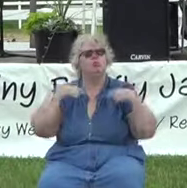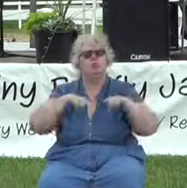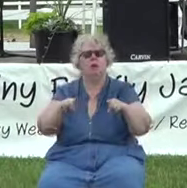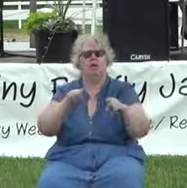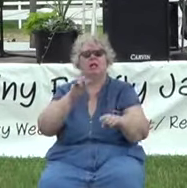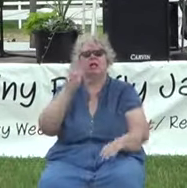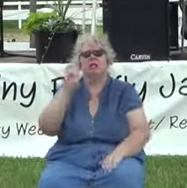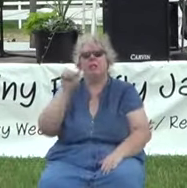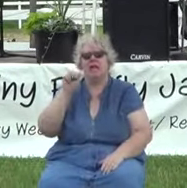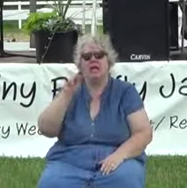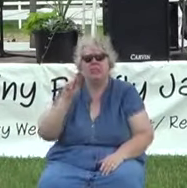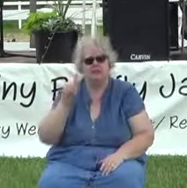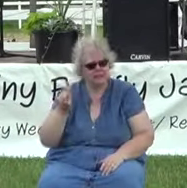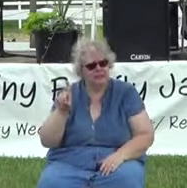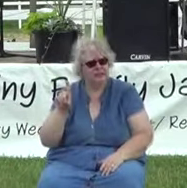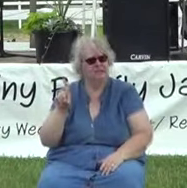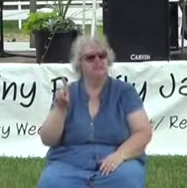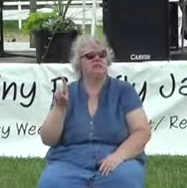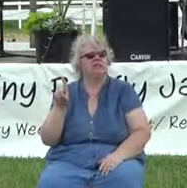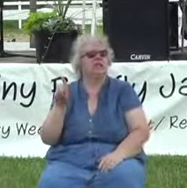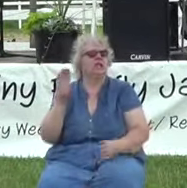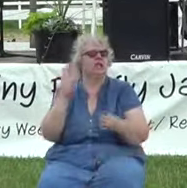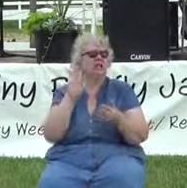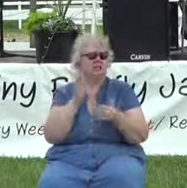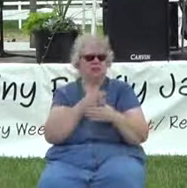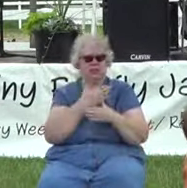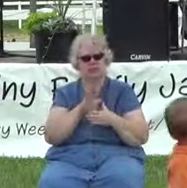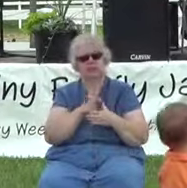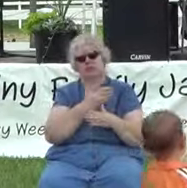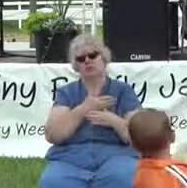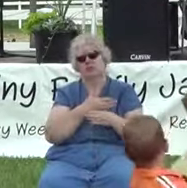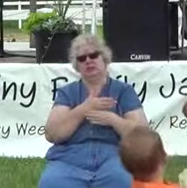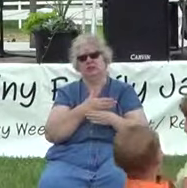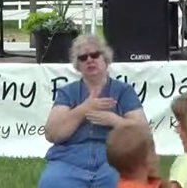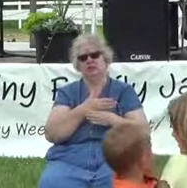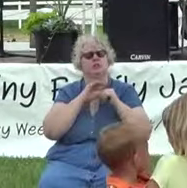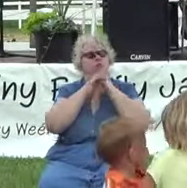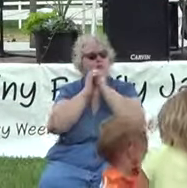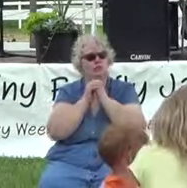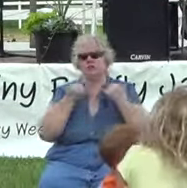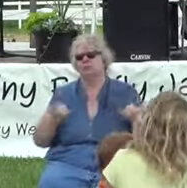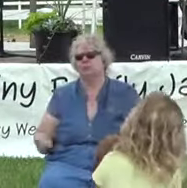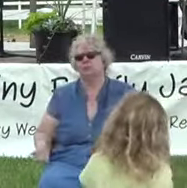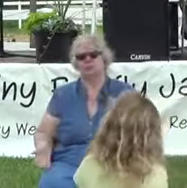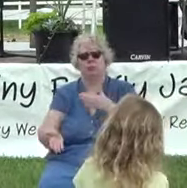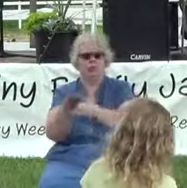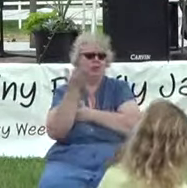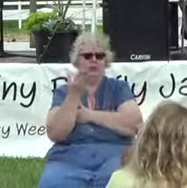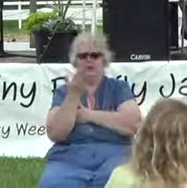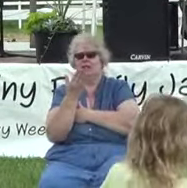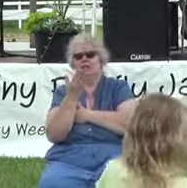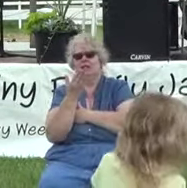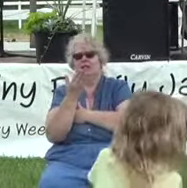They were talking. You should have been here. The worship this morning was mild compared to what we've had this